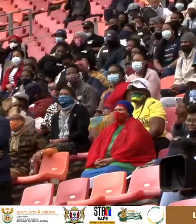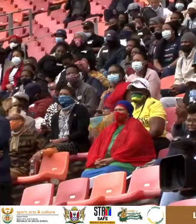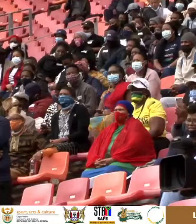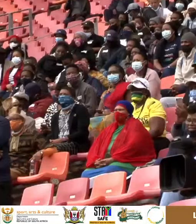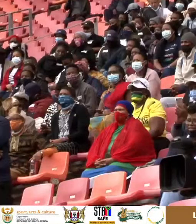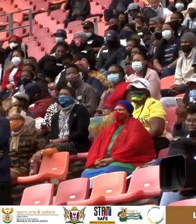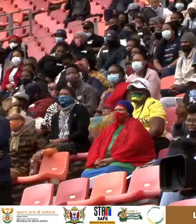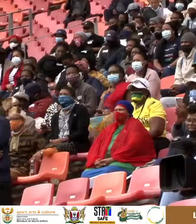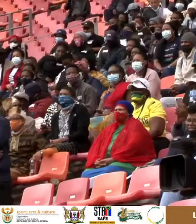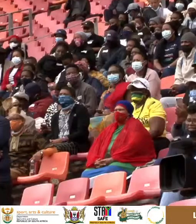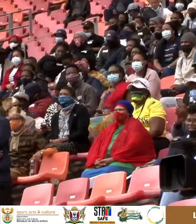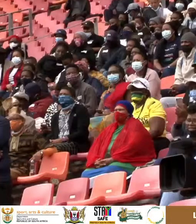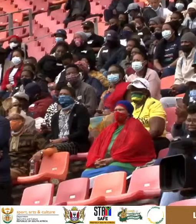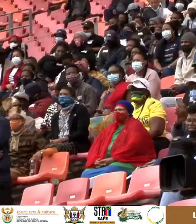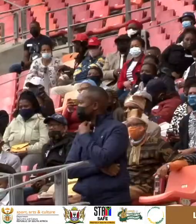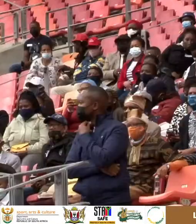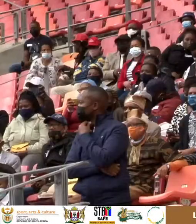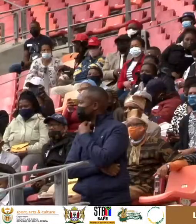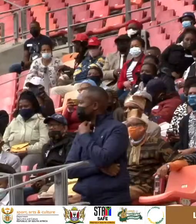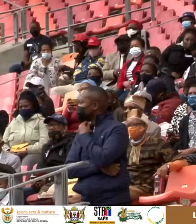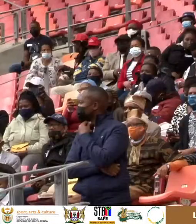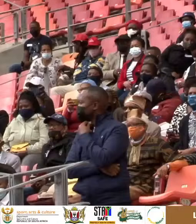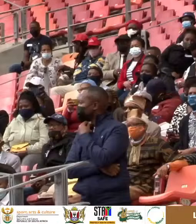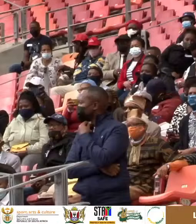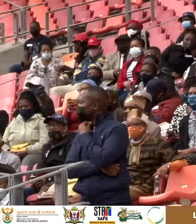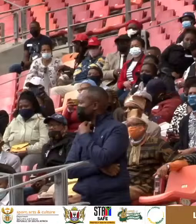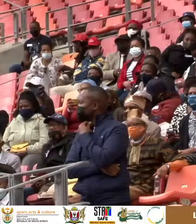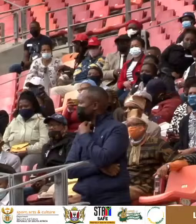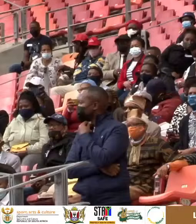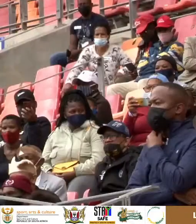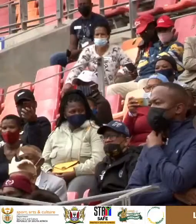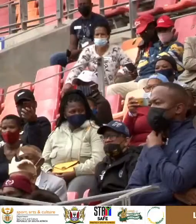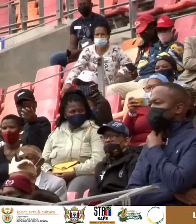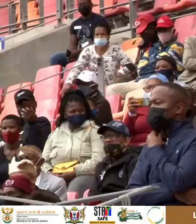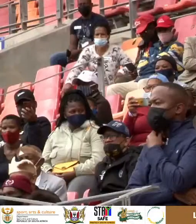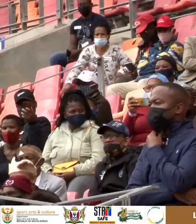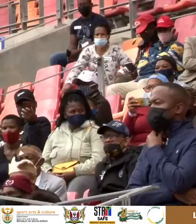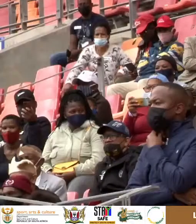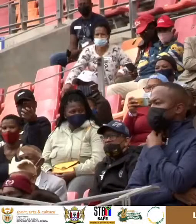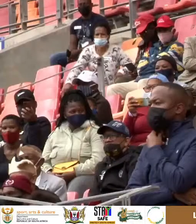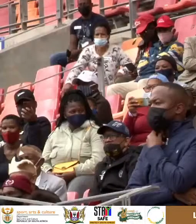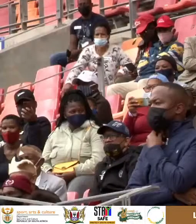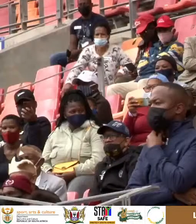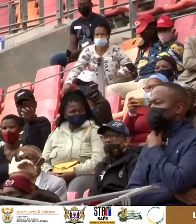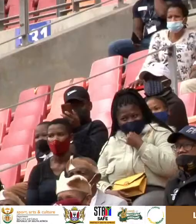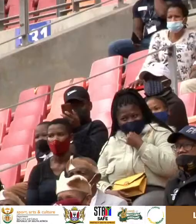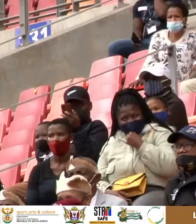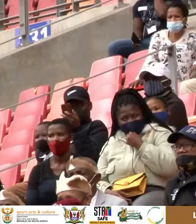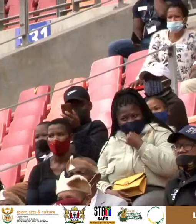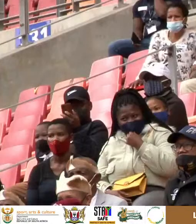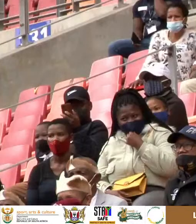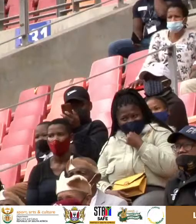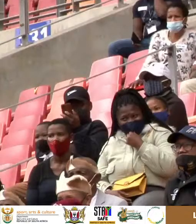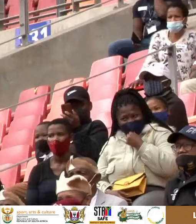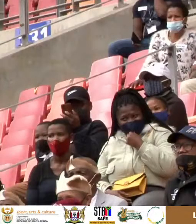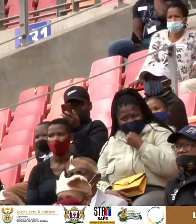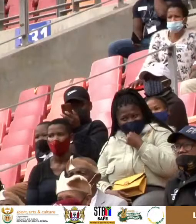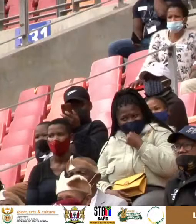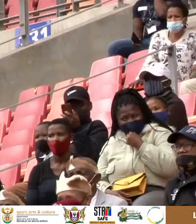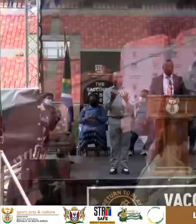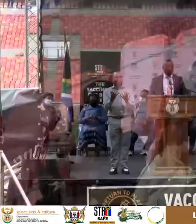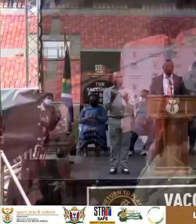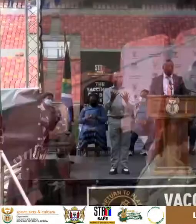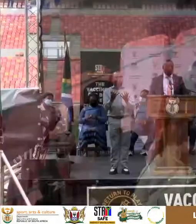the esteemed guests ezikhoyo phakathi kwethu, ingakumbi abalandeli